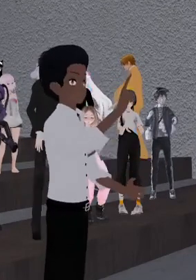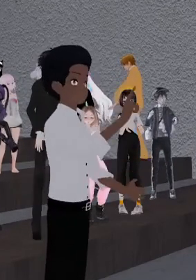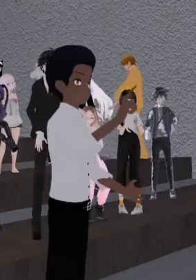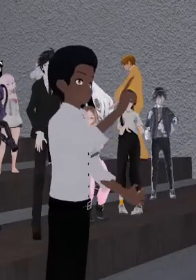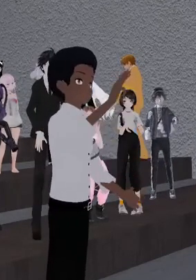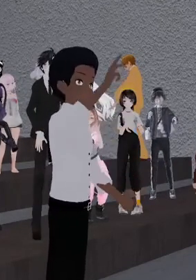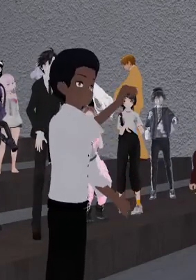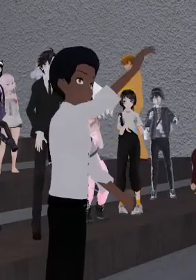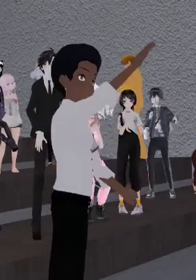Mm-hmm.